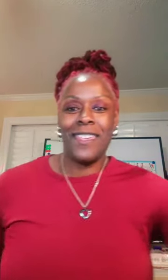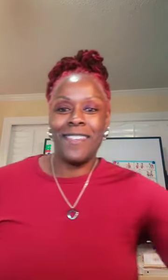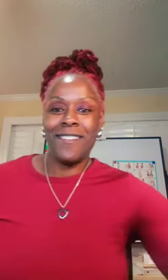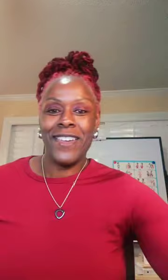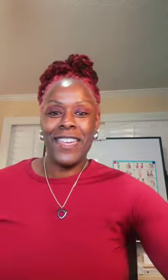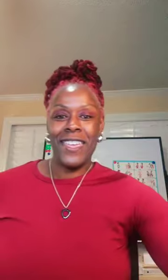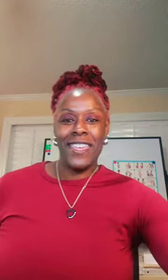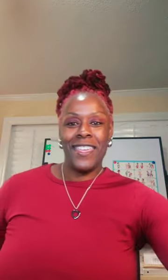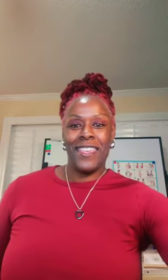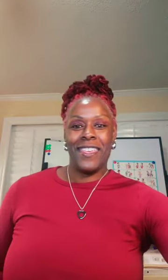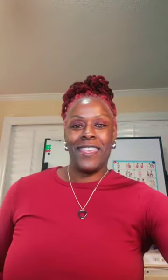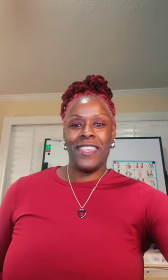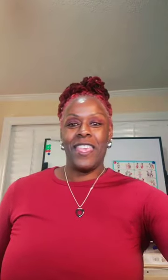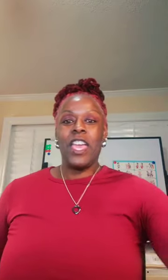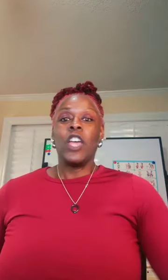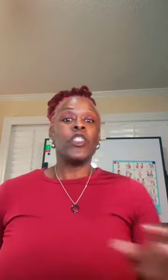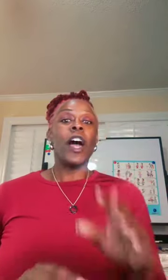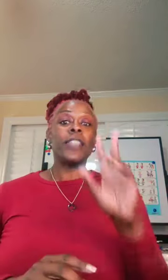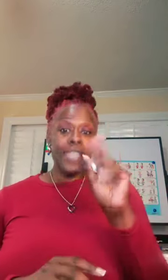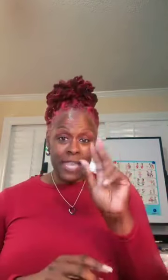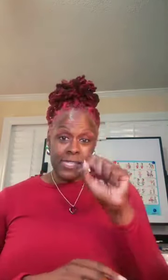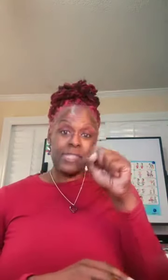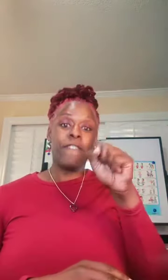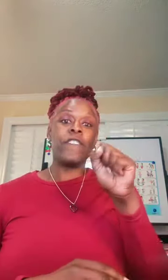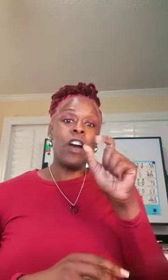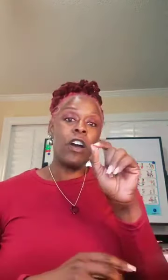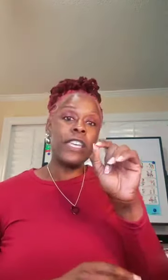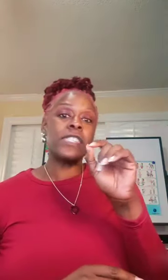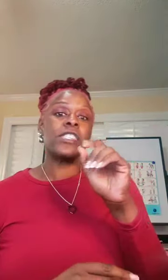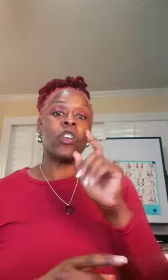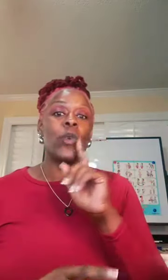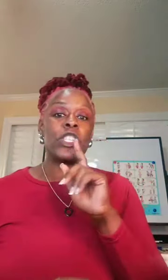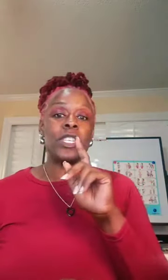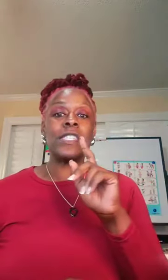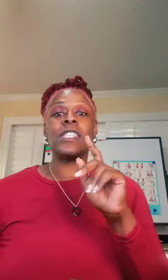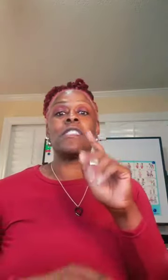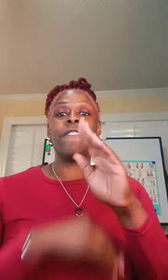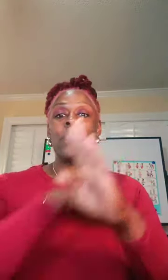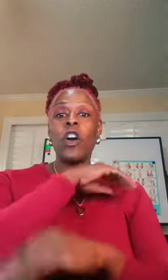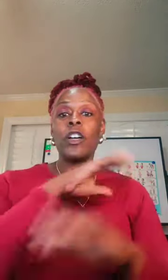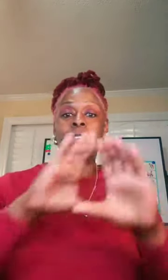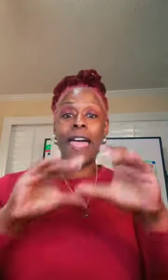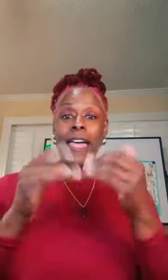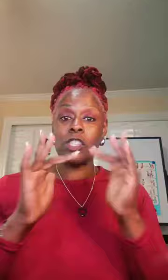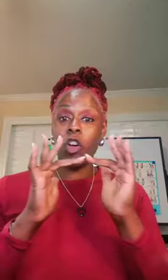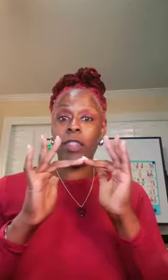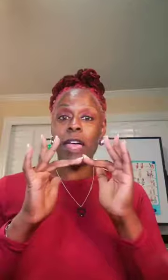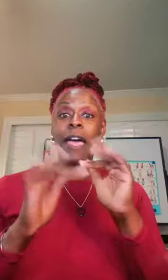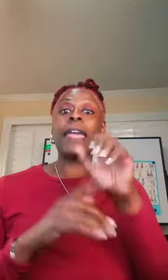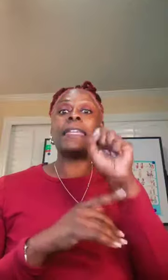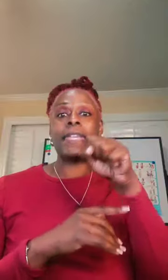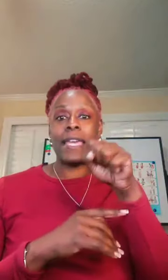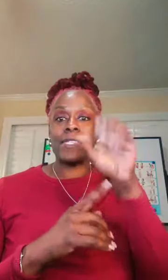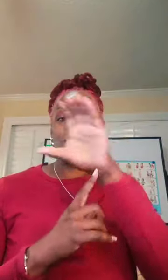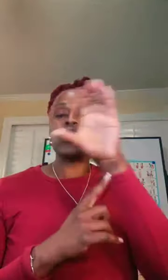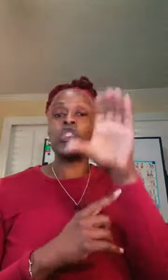All right. Yes, the question is the fall class online? Yes, it's a